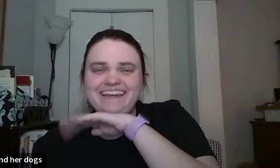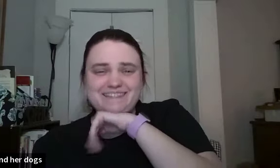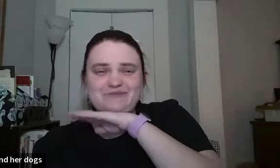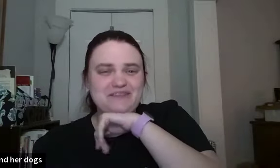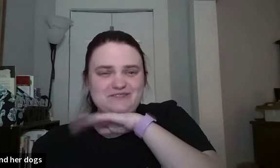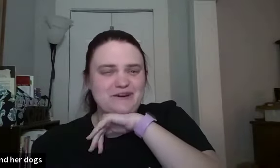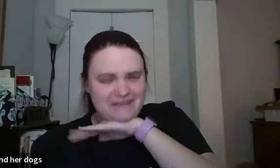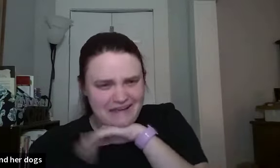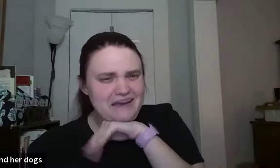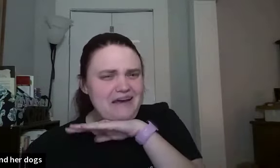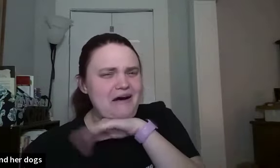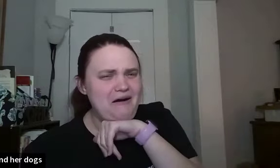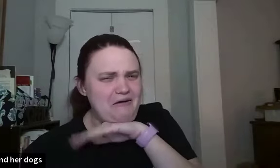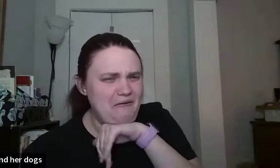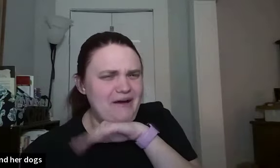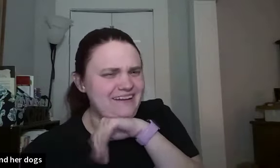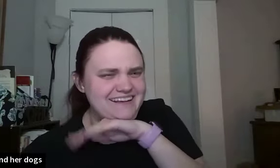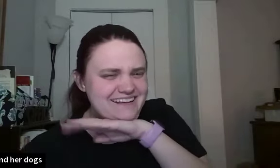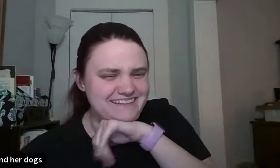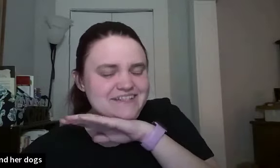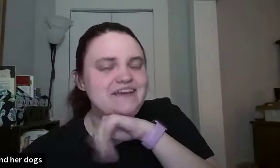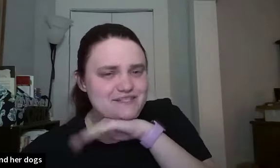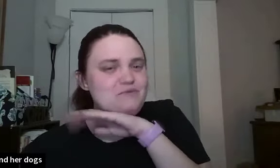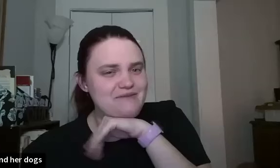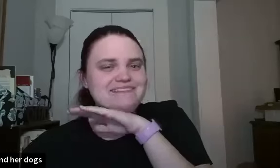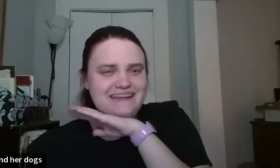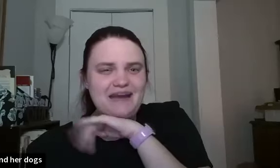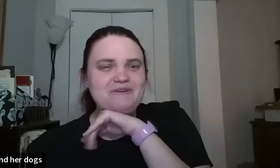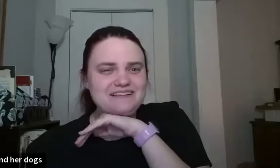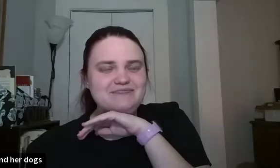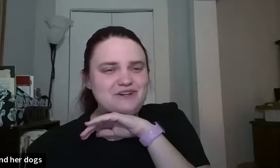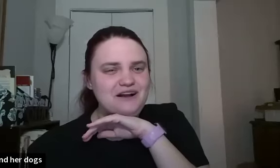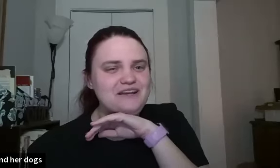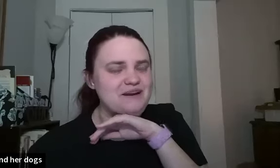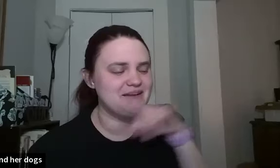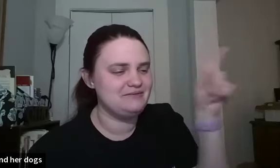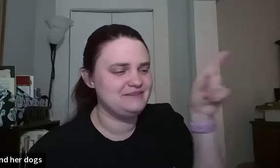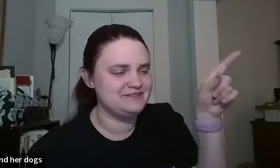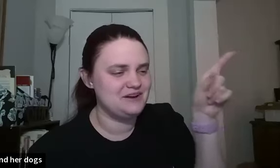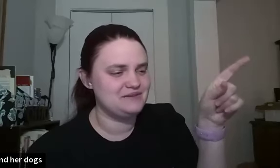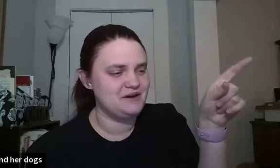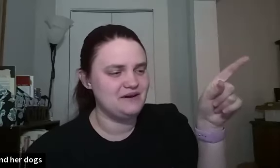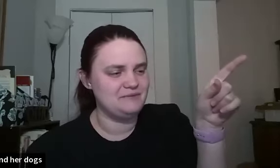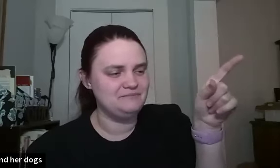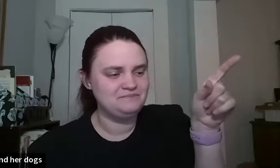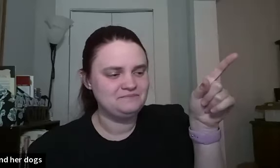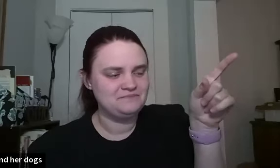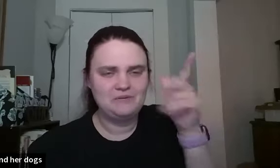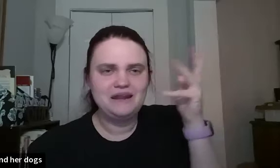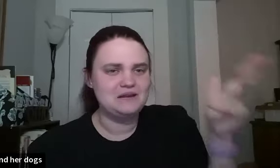It's one of those very like, oh, this is why I was like, I realized I was talking when we were talking about what animal